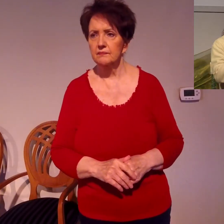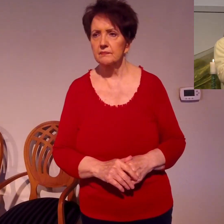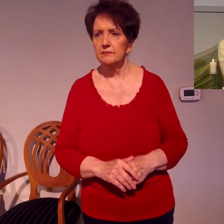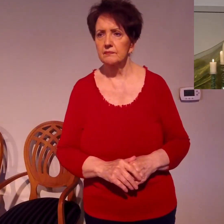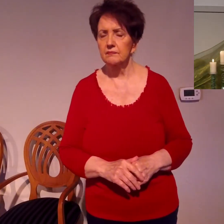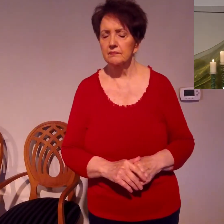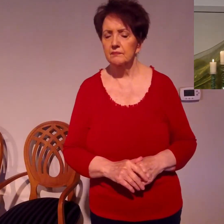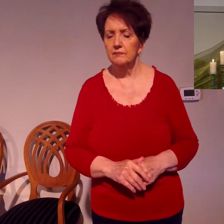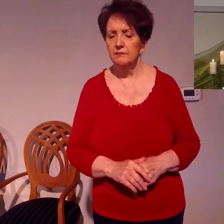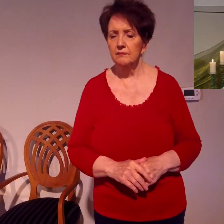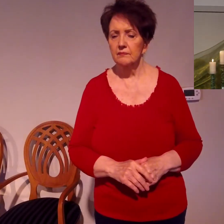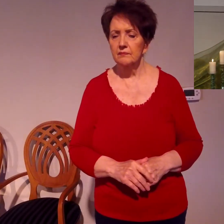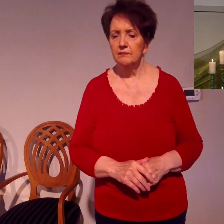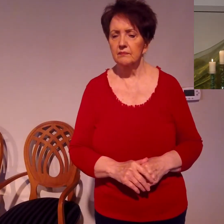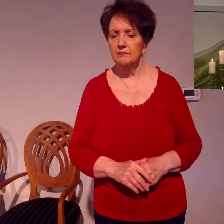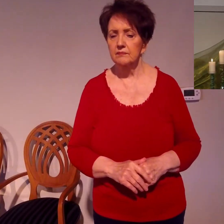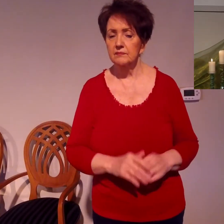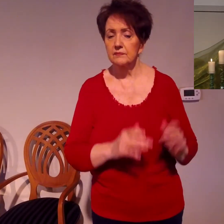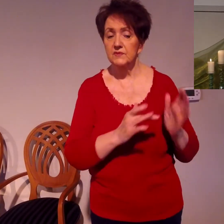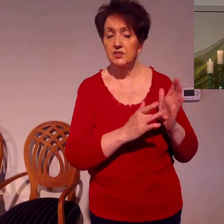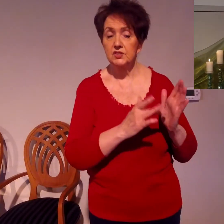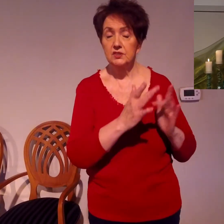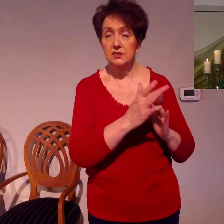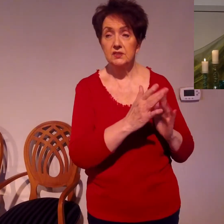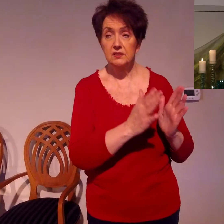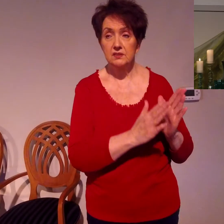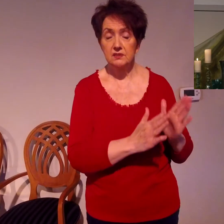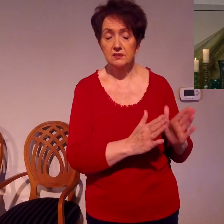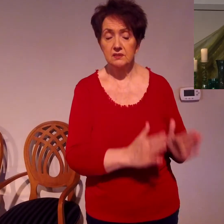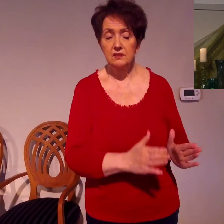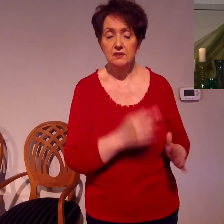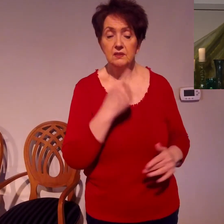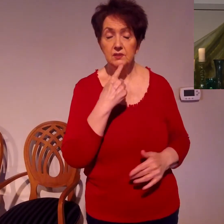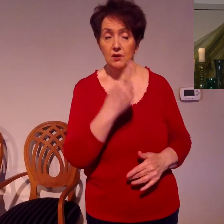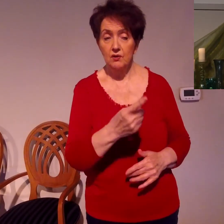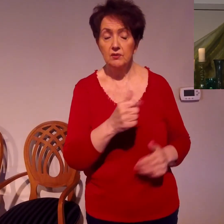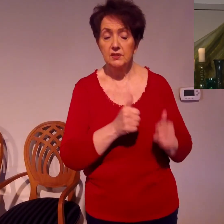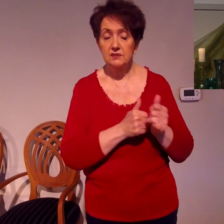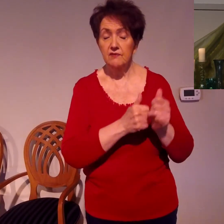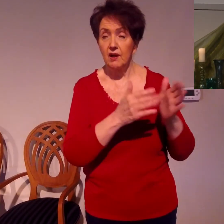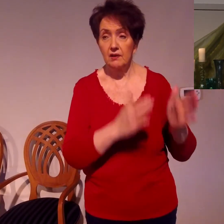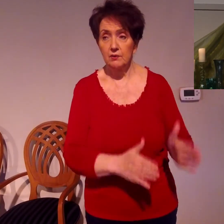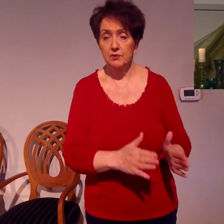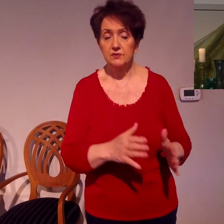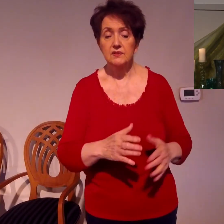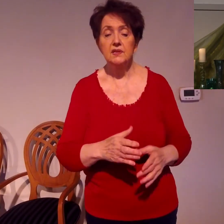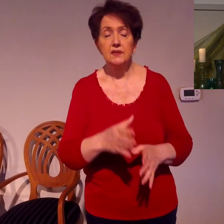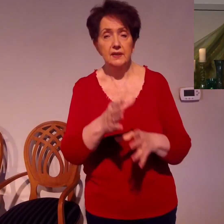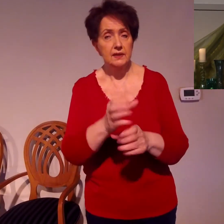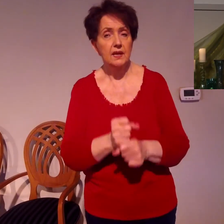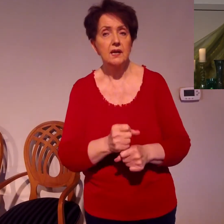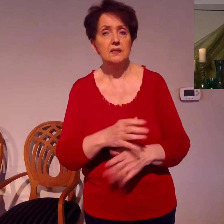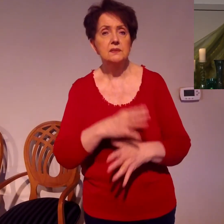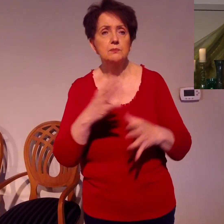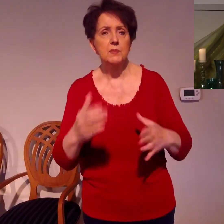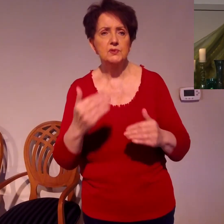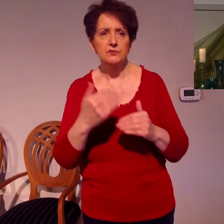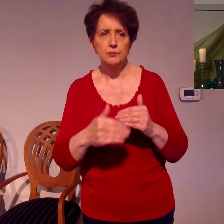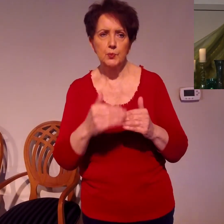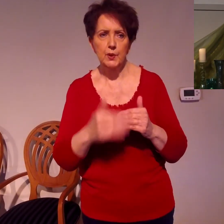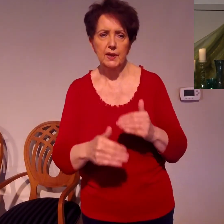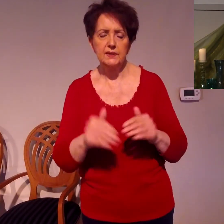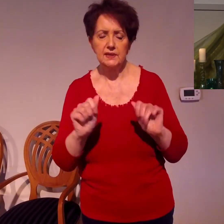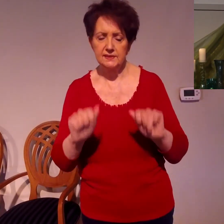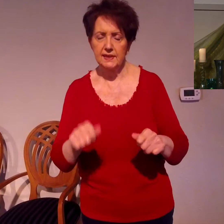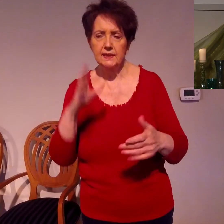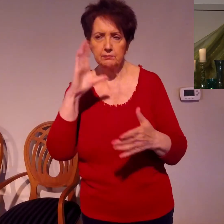He told his followers that they could receive as much of this bread, this daily bread, as they